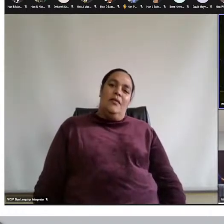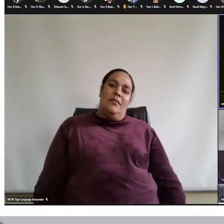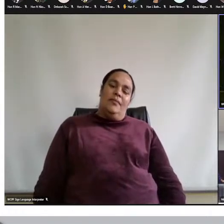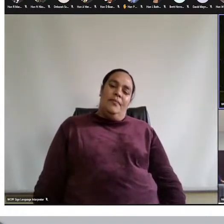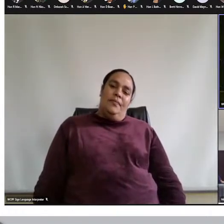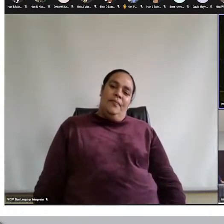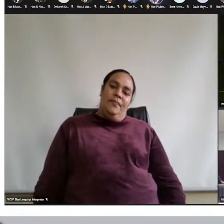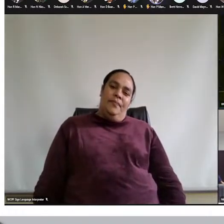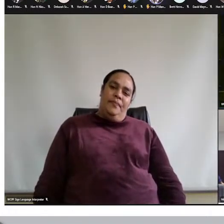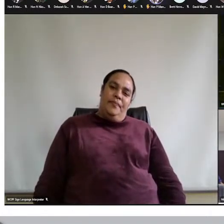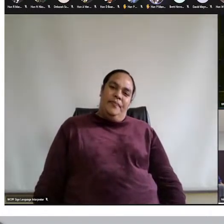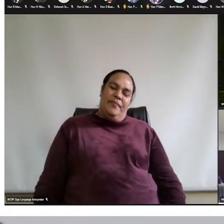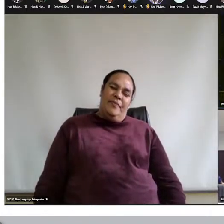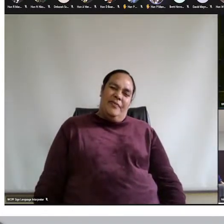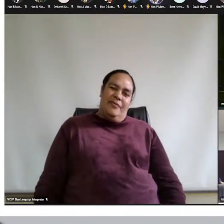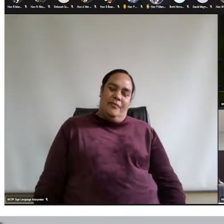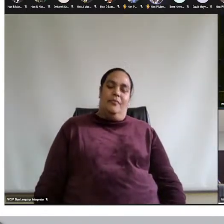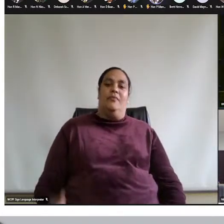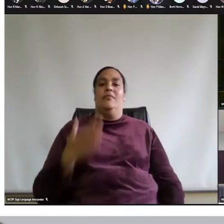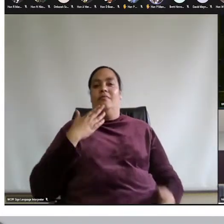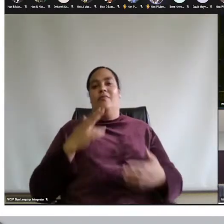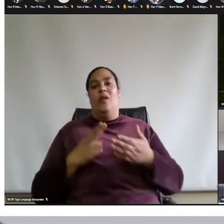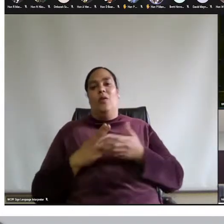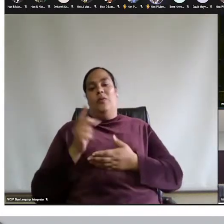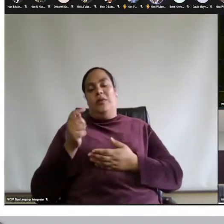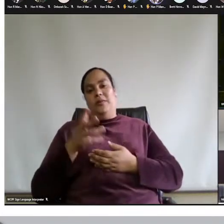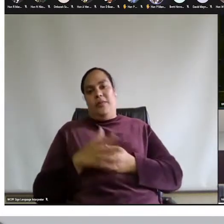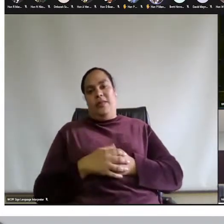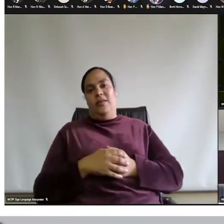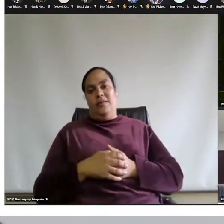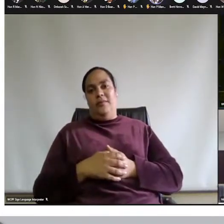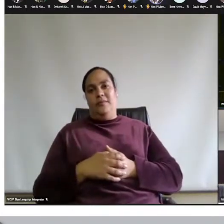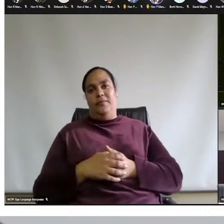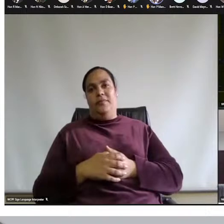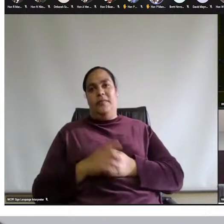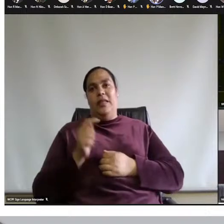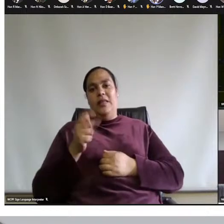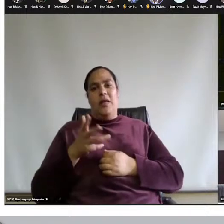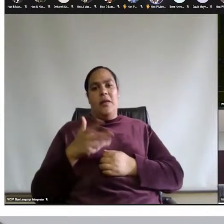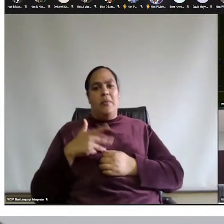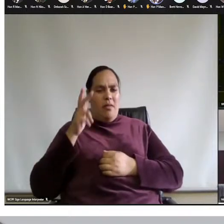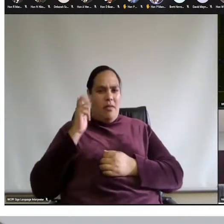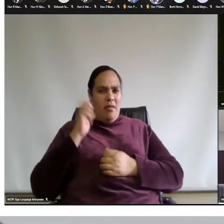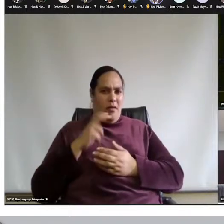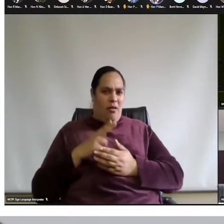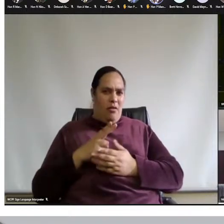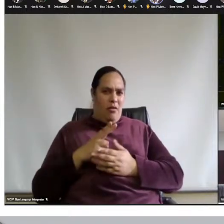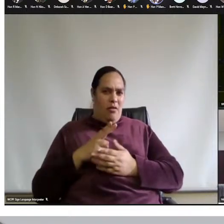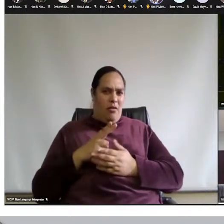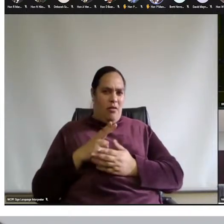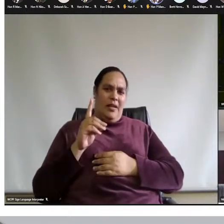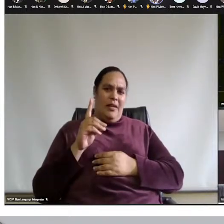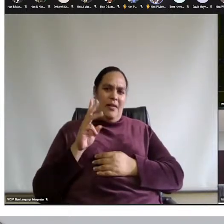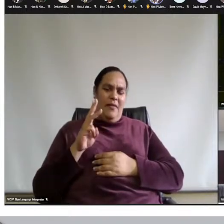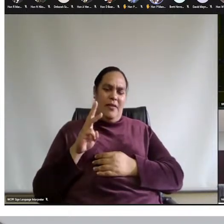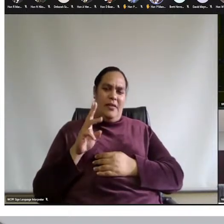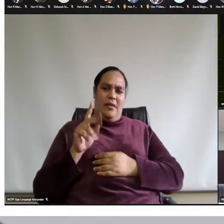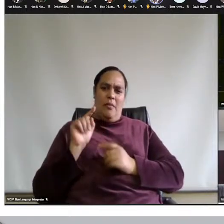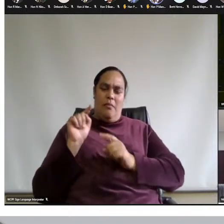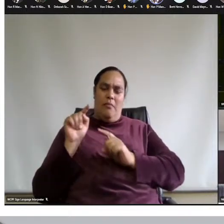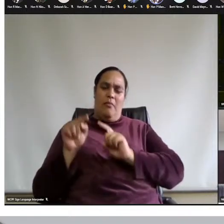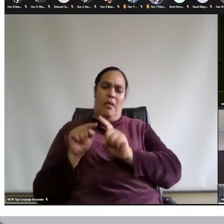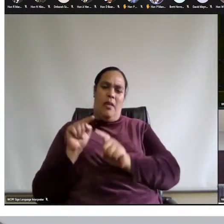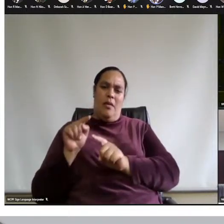Thanks, Honorable Speaker. Speaker, I've just heard that the Honorable Van der Westhuizen is blaming